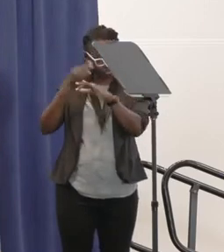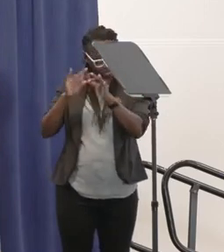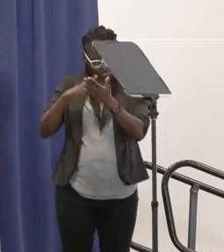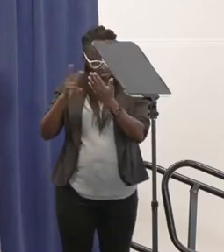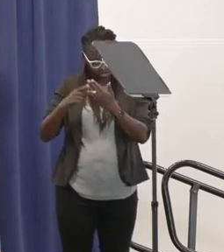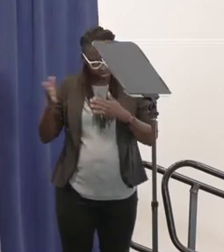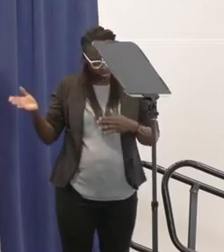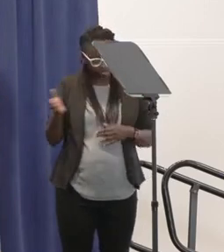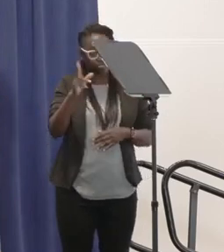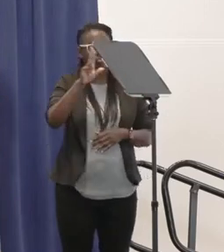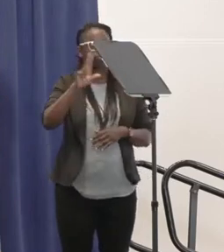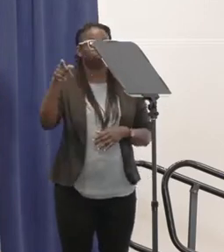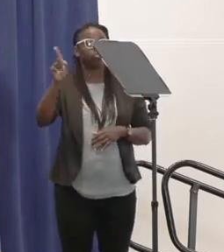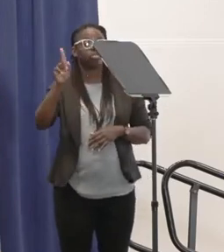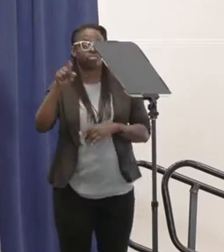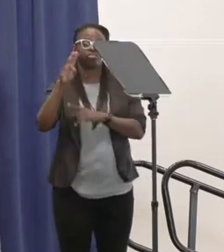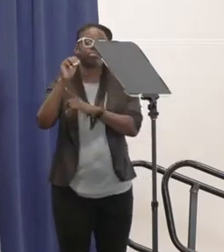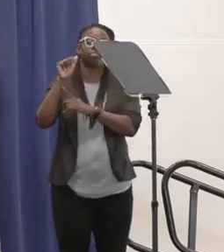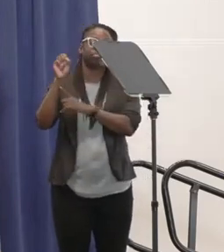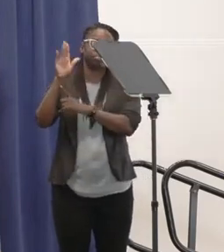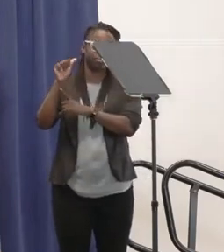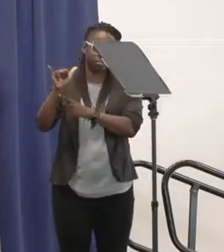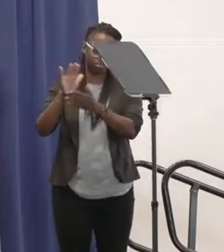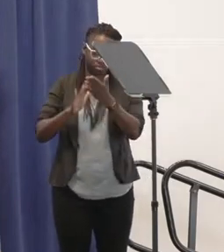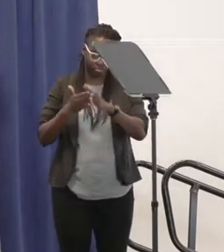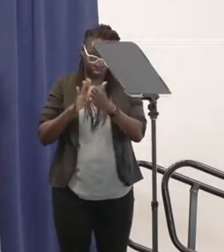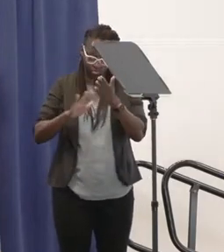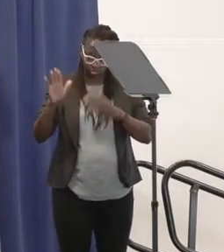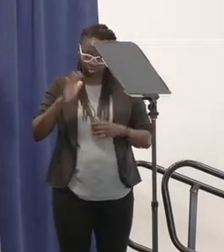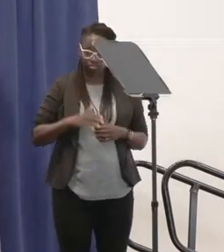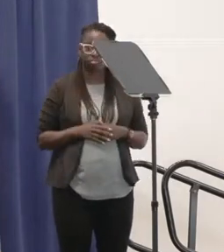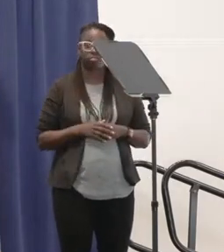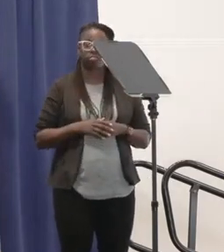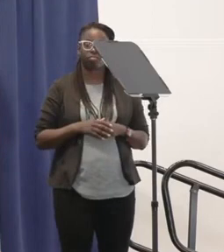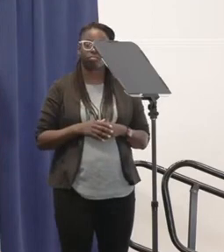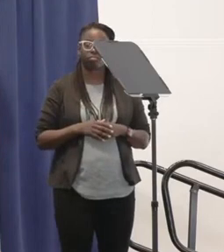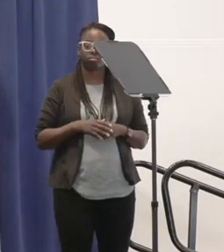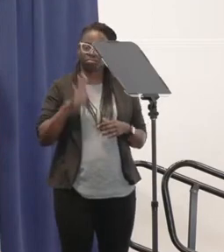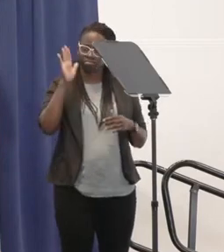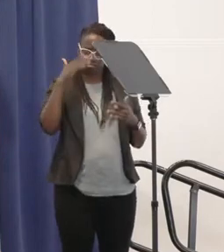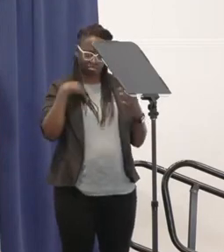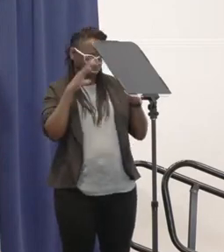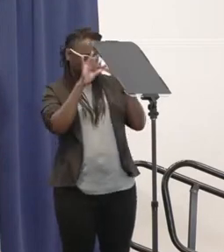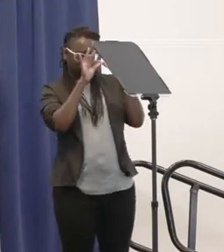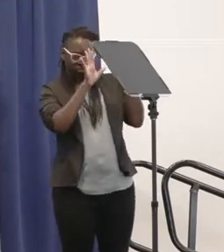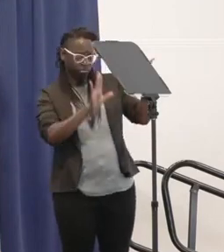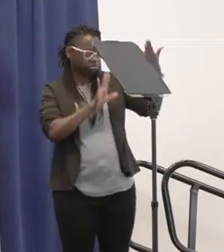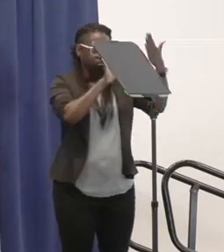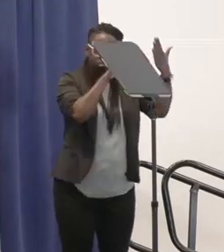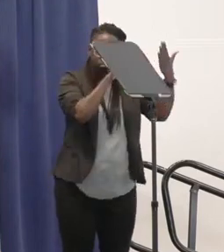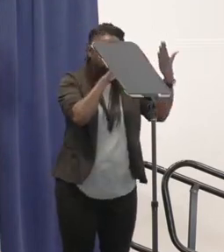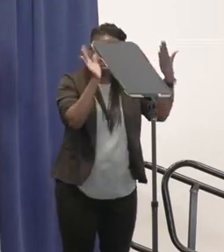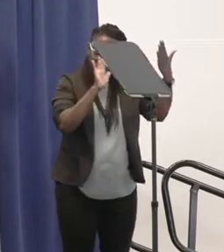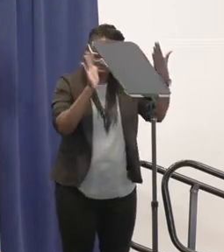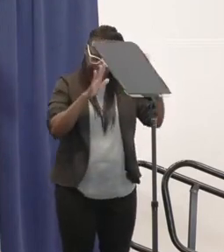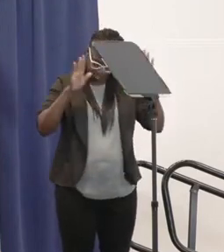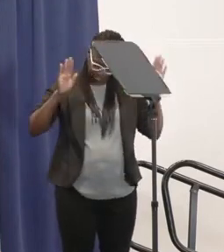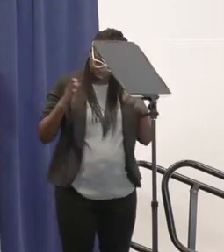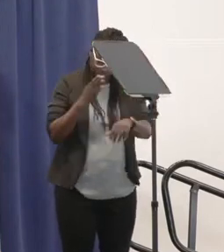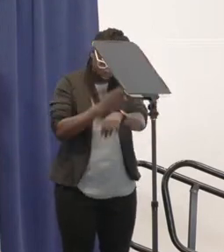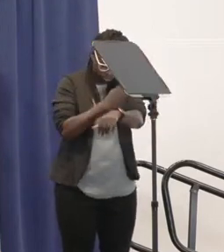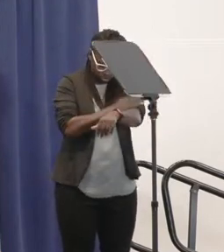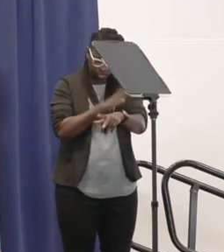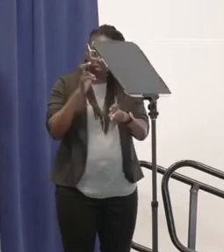than fighting back, though. We're taking positive steps forward, and what I just talked about in our budget is part of that,